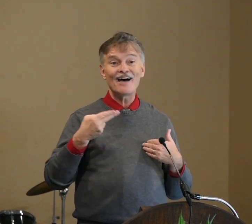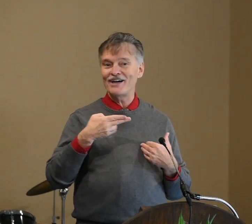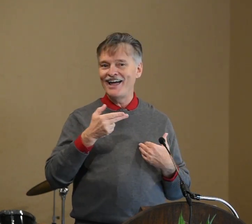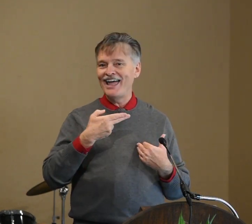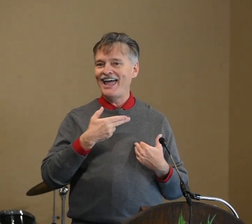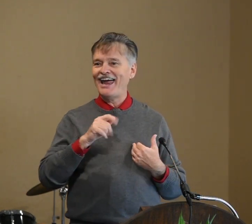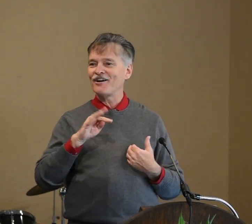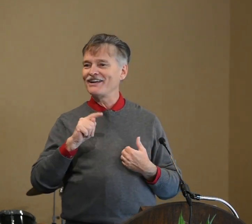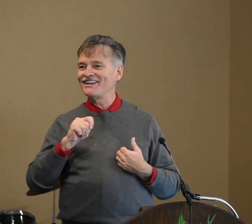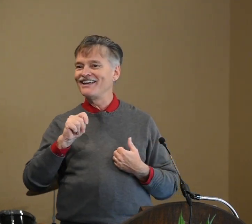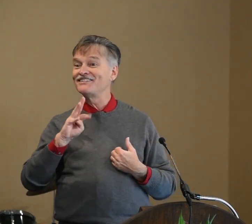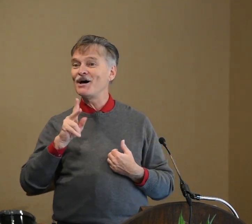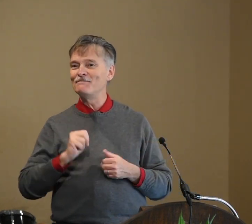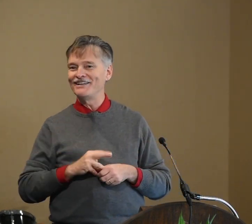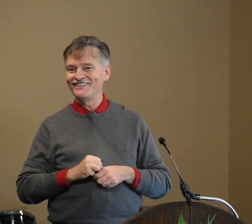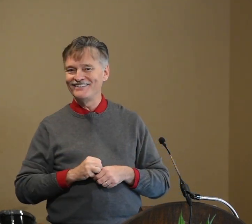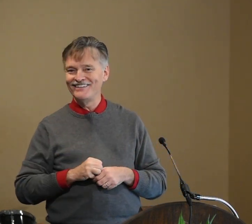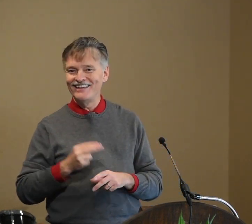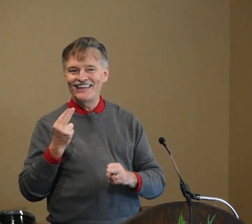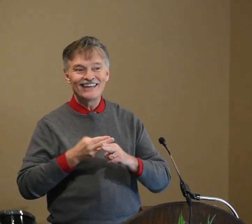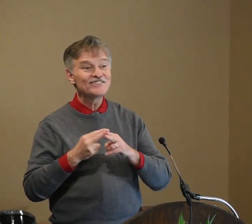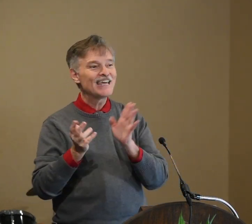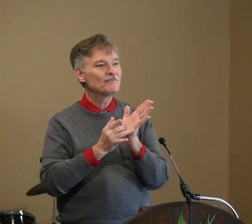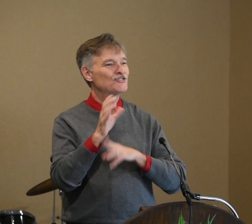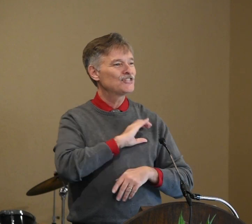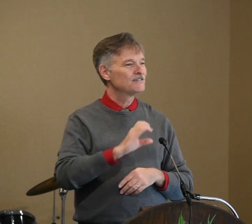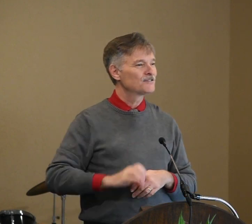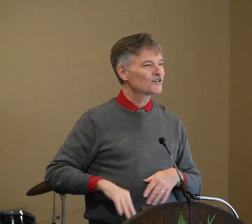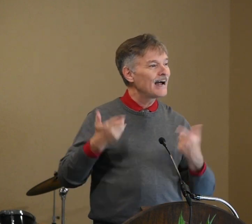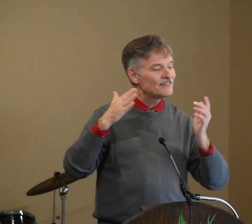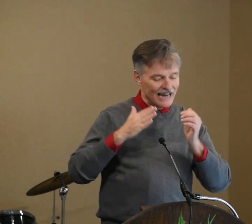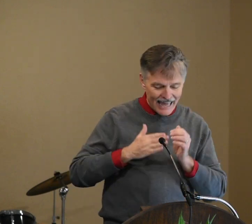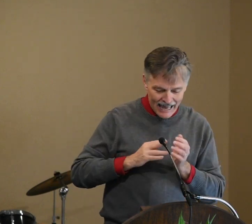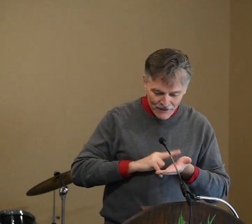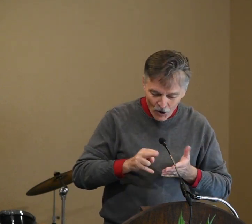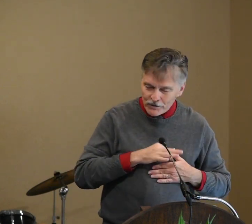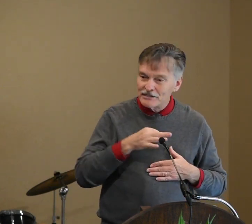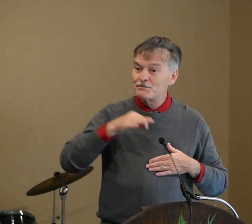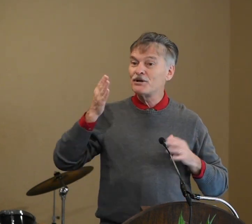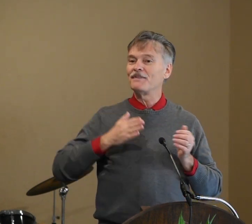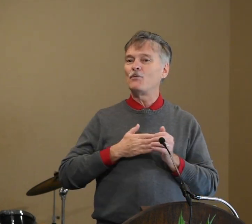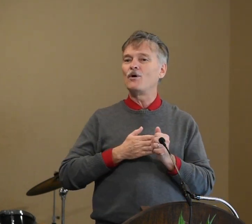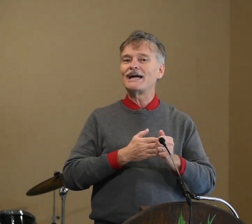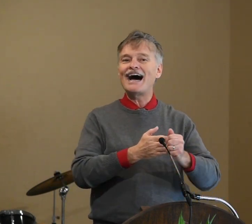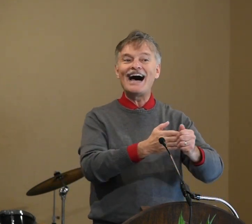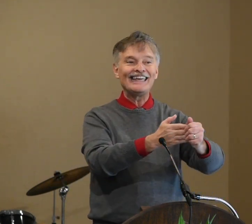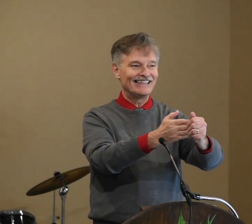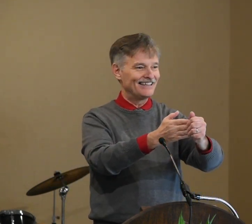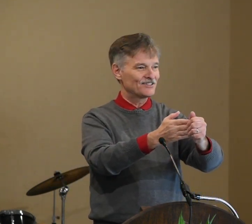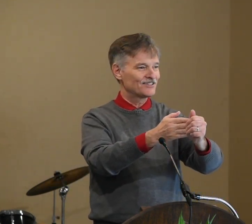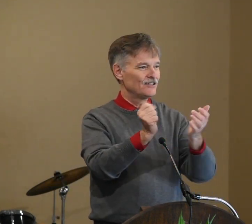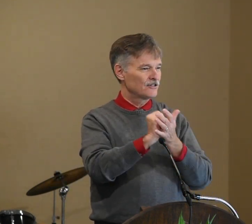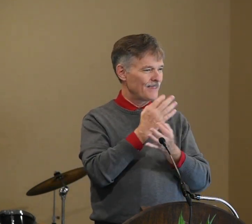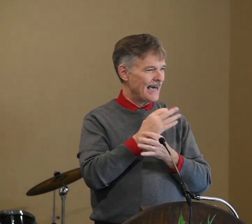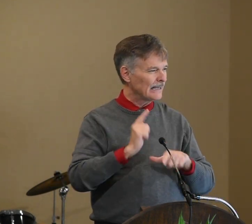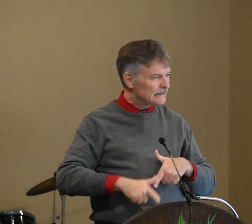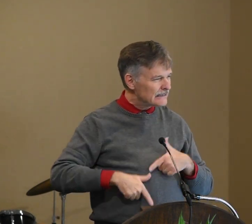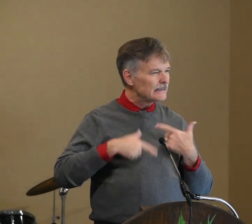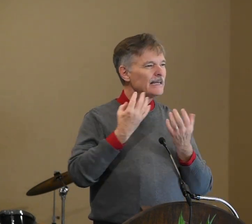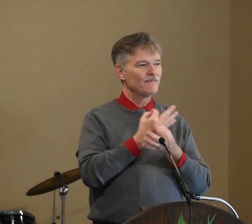have a Harriet Tubman, and his name is Jesus Christ, and the Holy Spirit that will guide us to that, to live